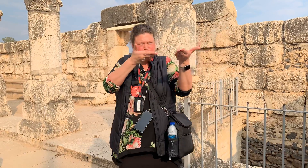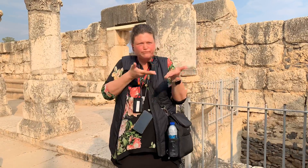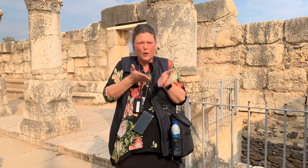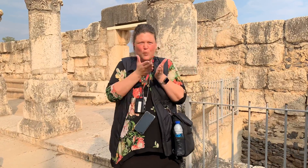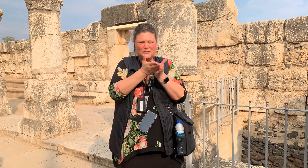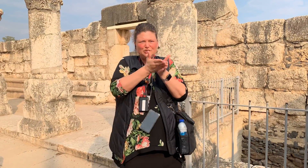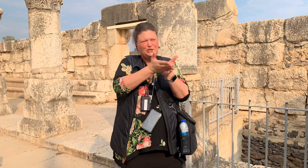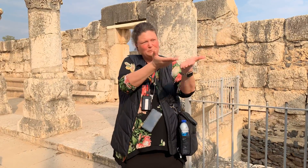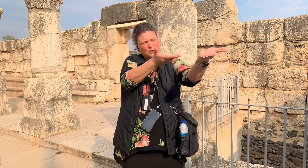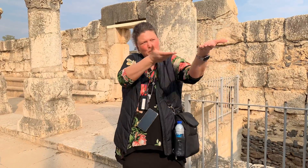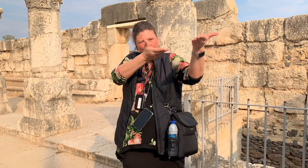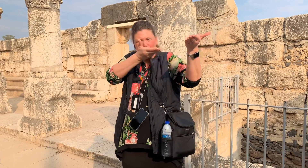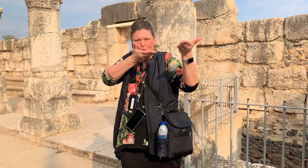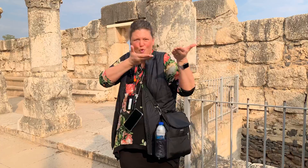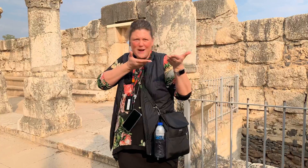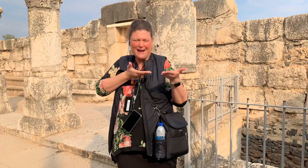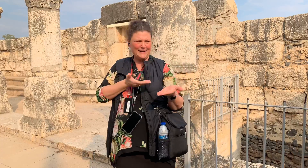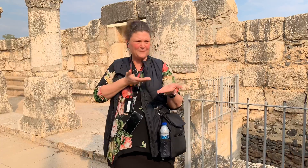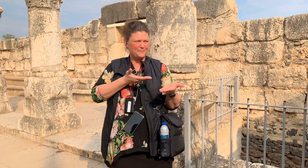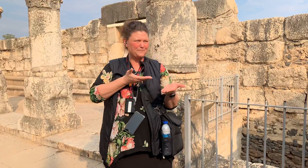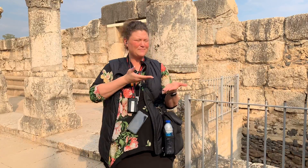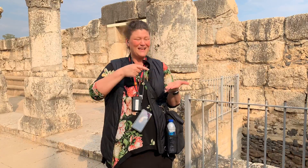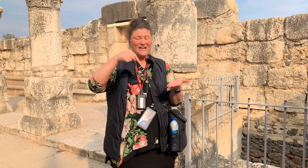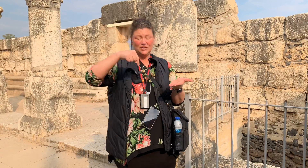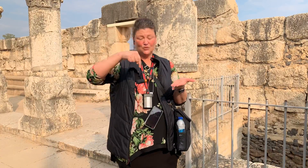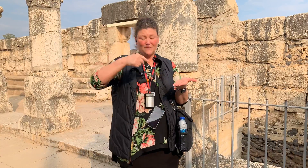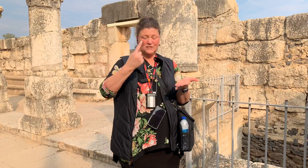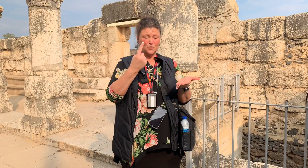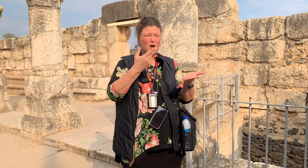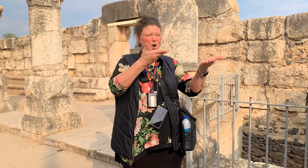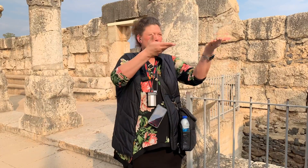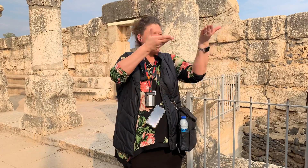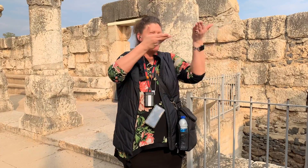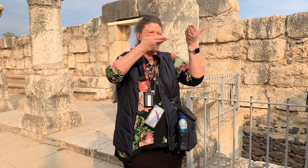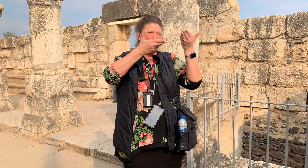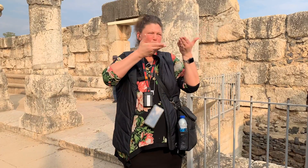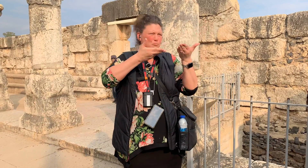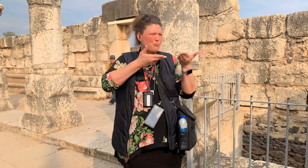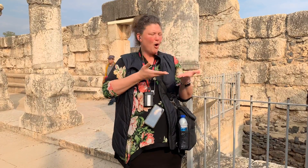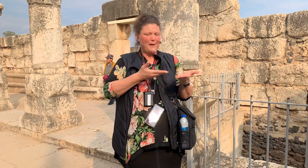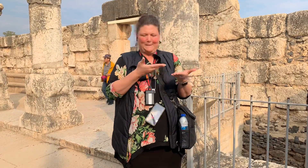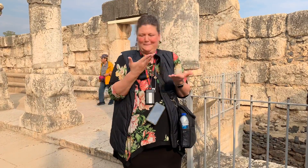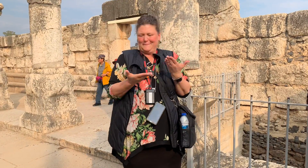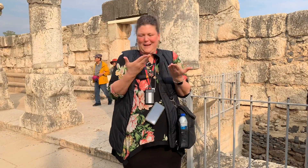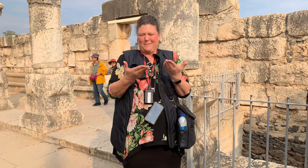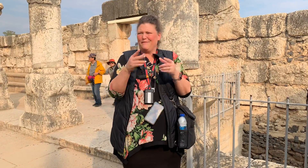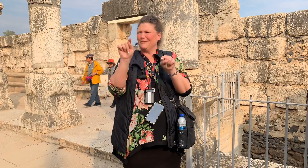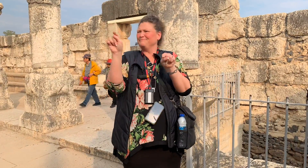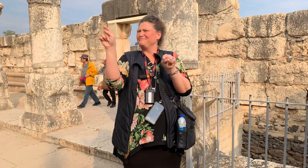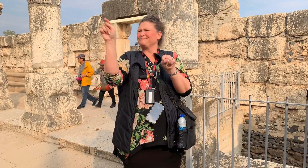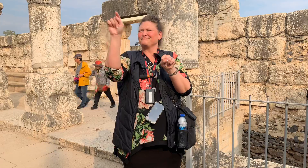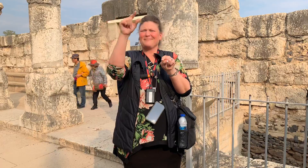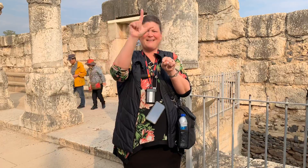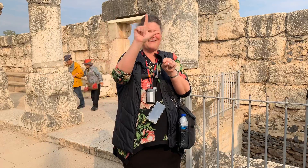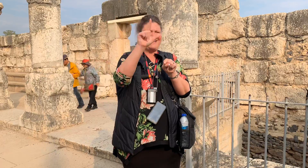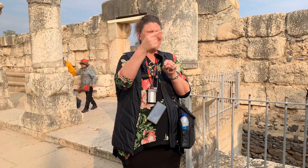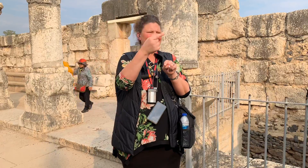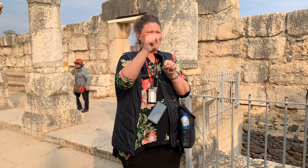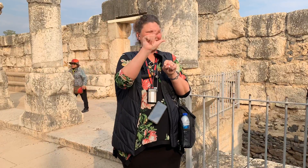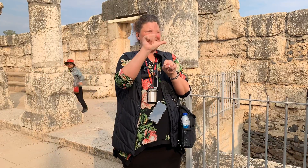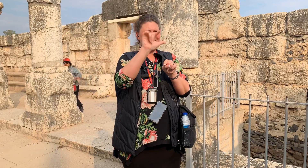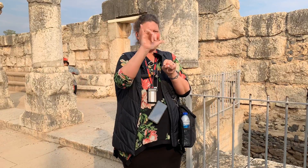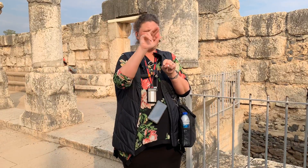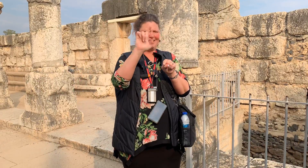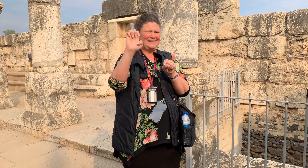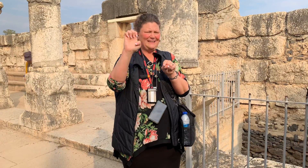and this one is probably brought from somewhere else in the Galilee. Okay, because don't forget, the